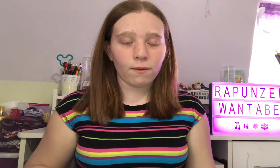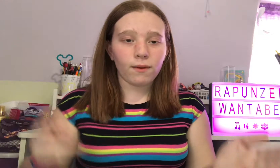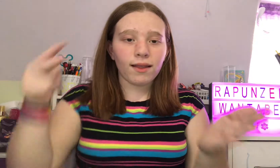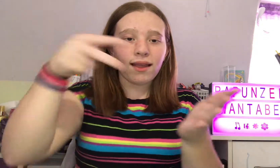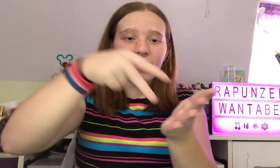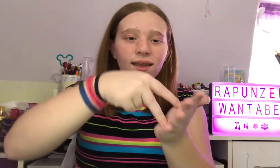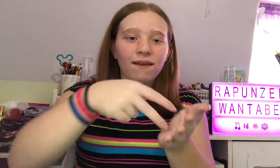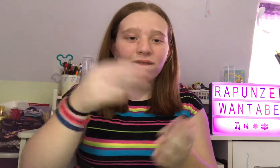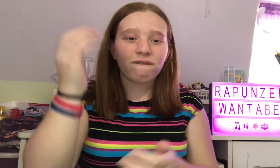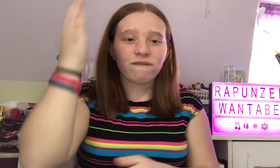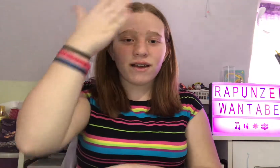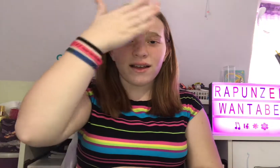Standing in front.